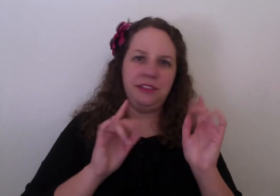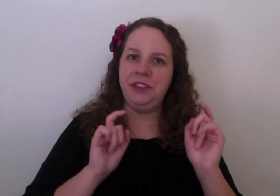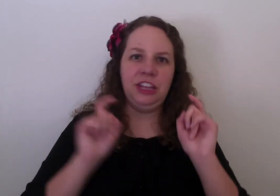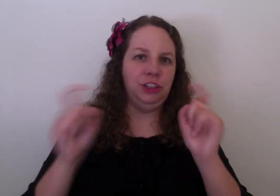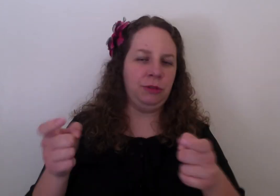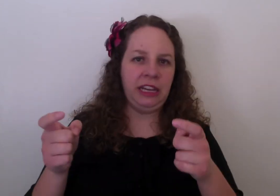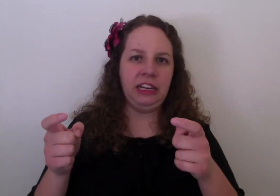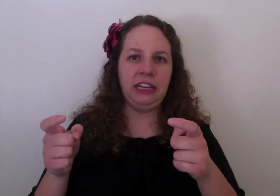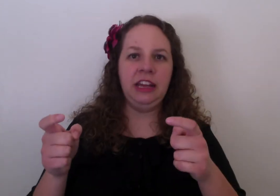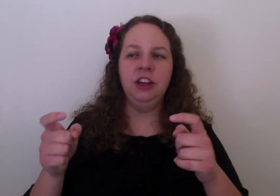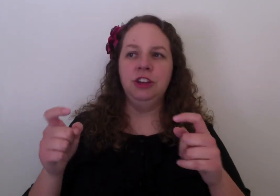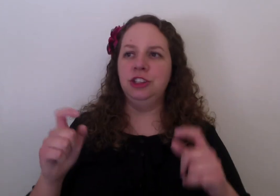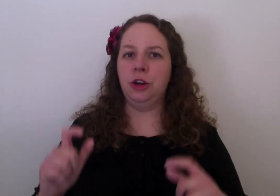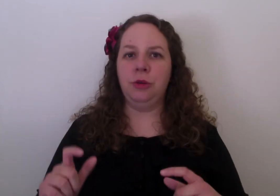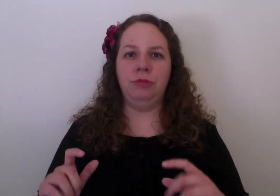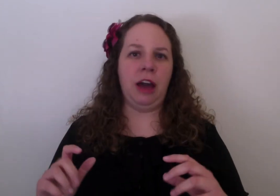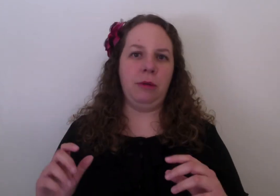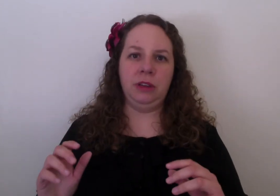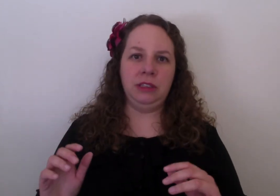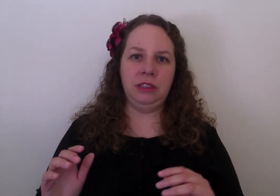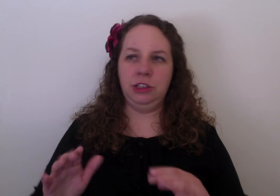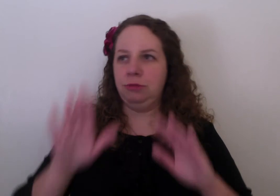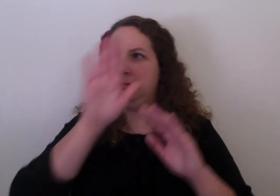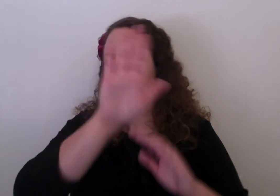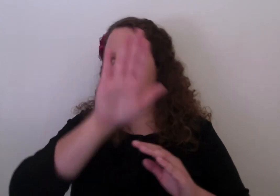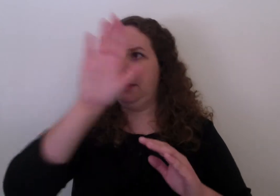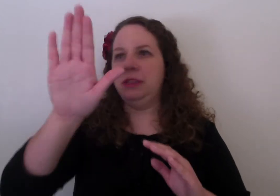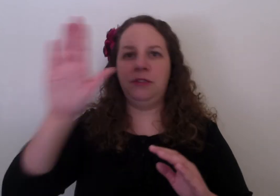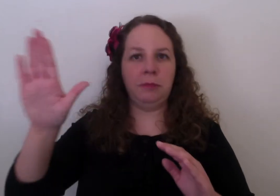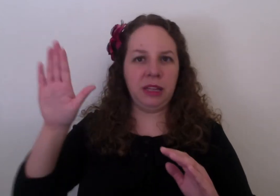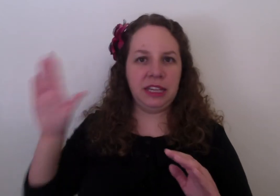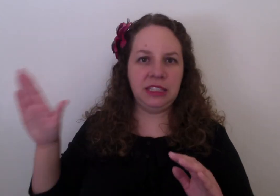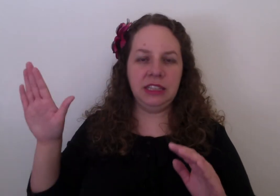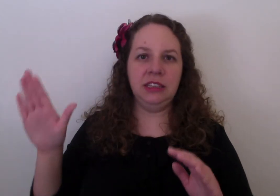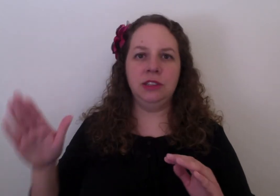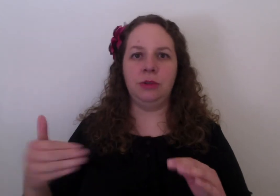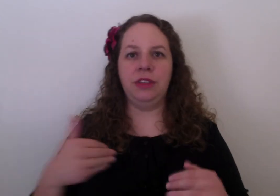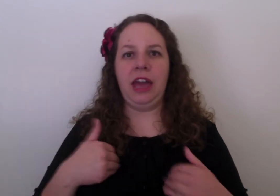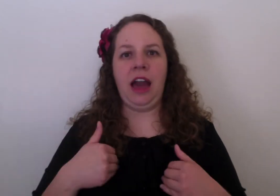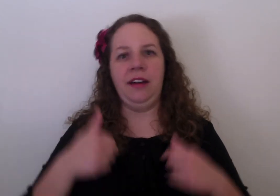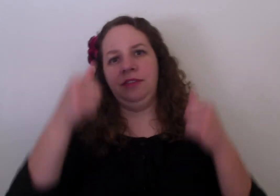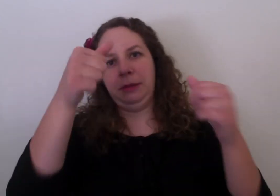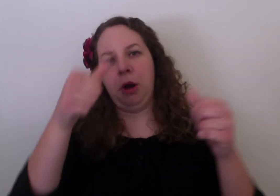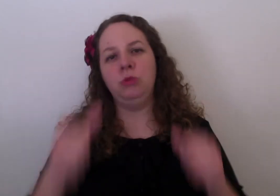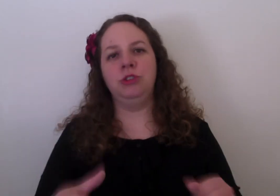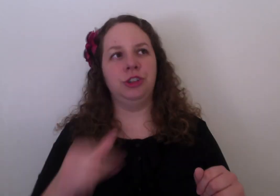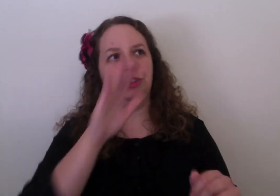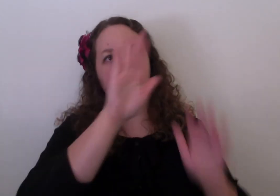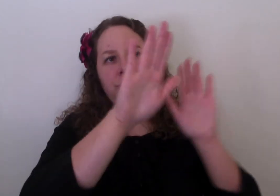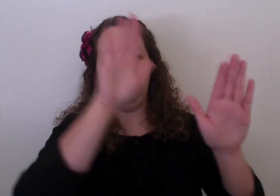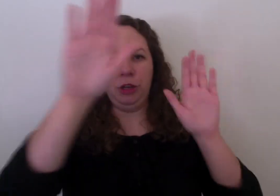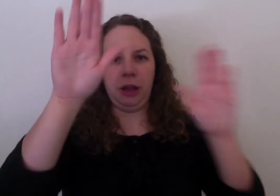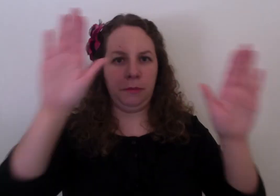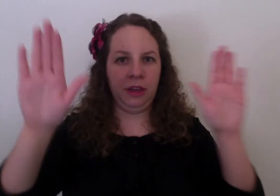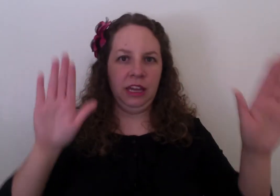then they donated it. So that one's, set up in different places, or they have like posters, so they're put up